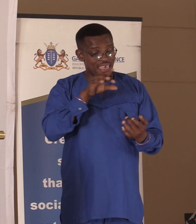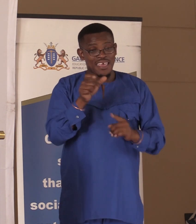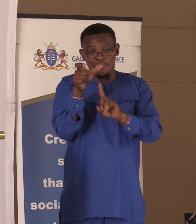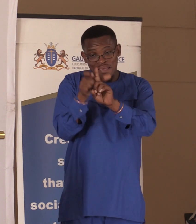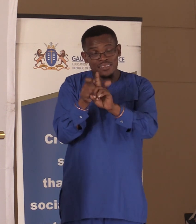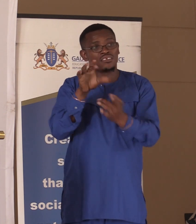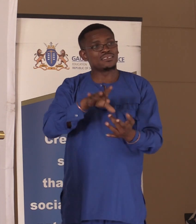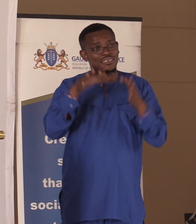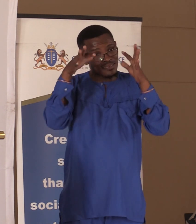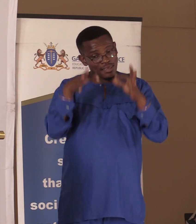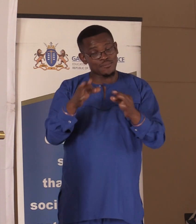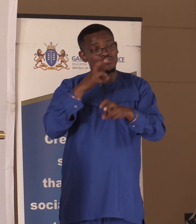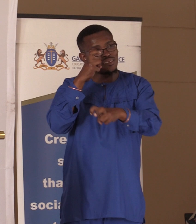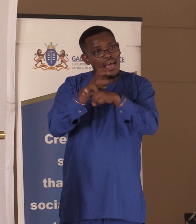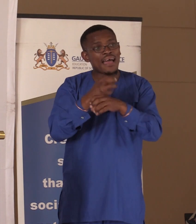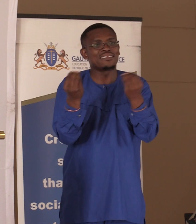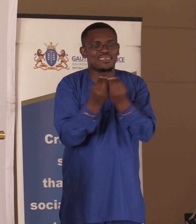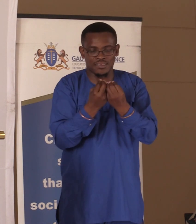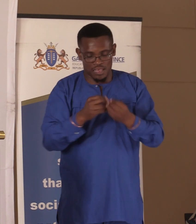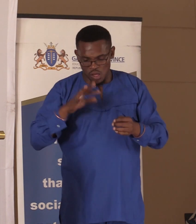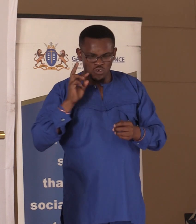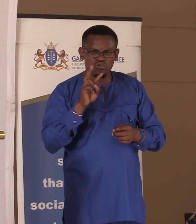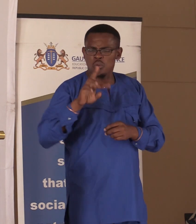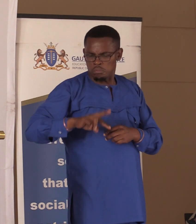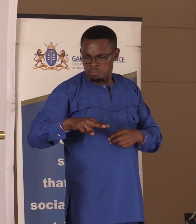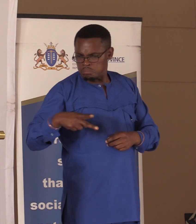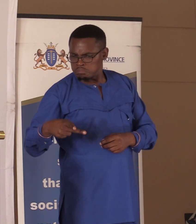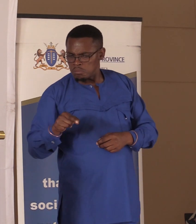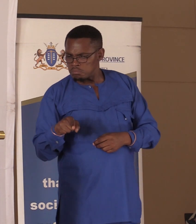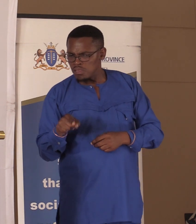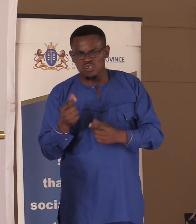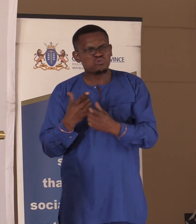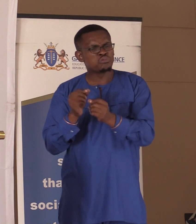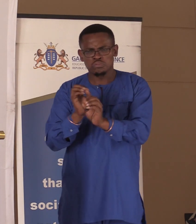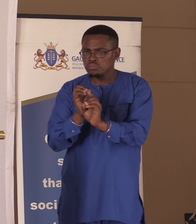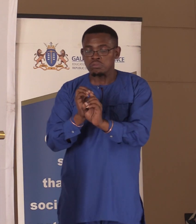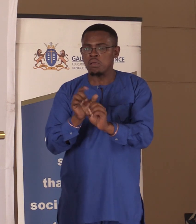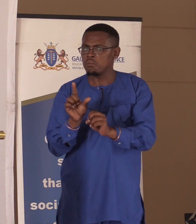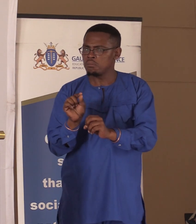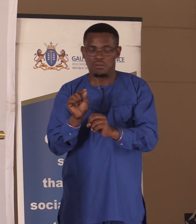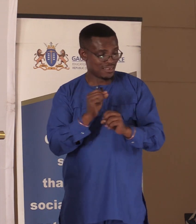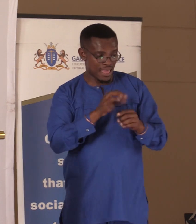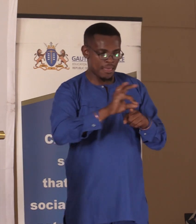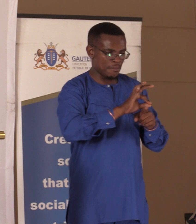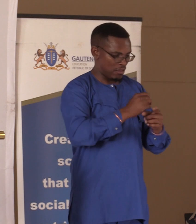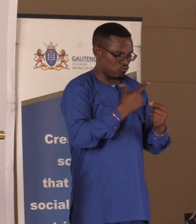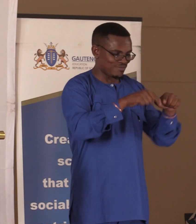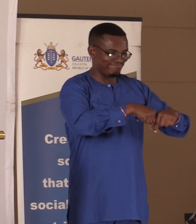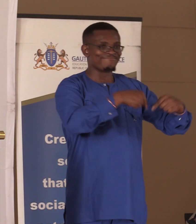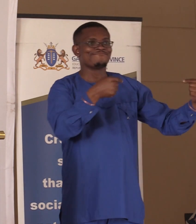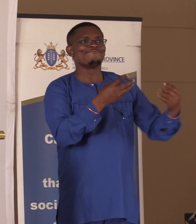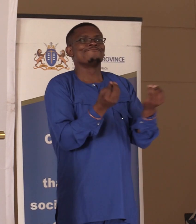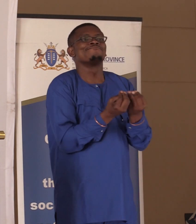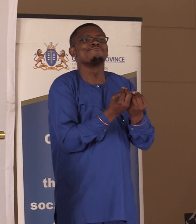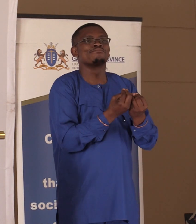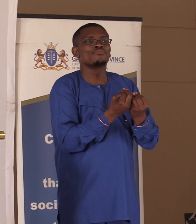thing. Someone saw the people next to them not doing it, and they went on and did it. But doing the hard thing starts